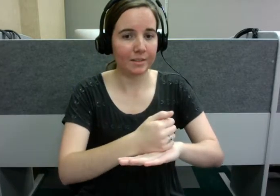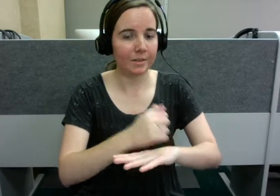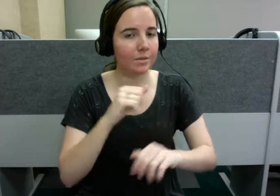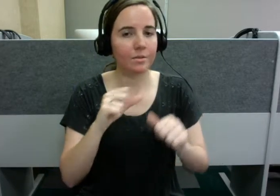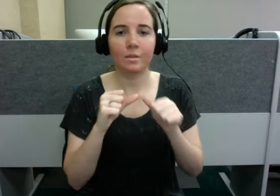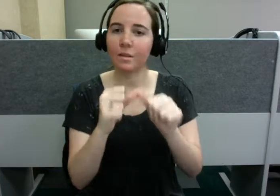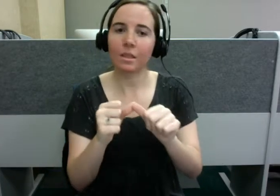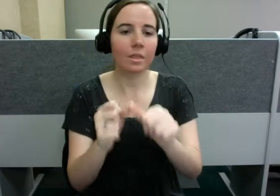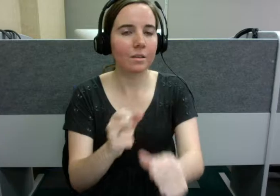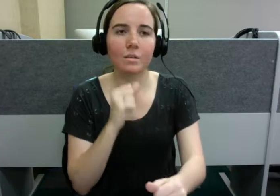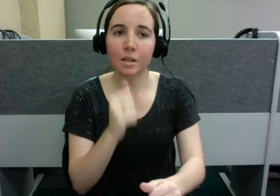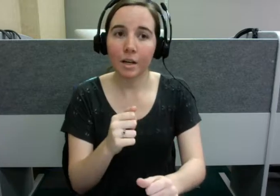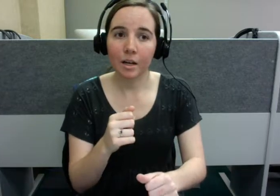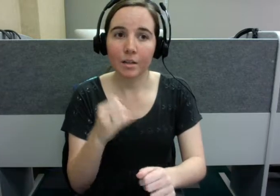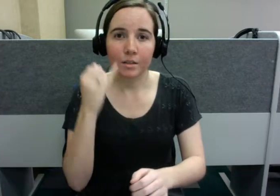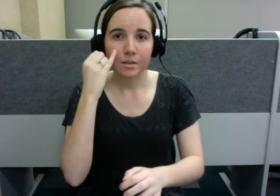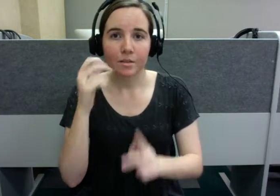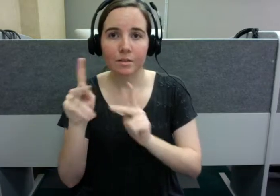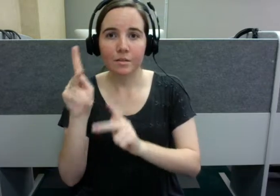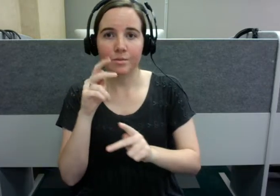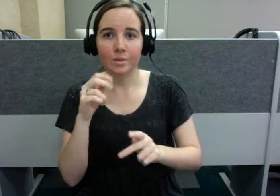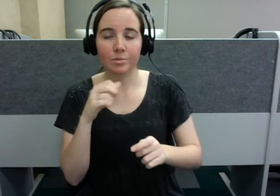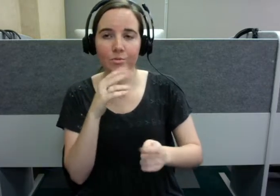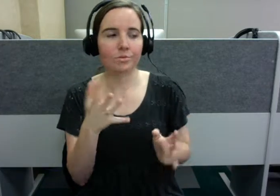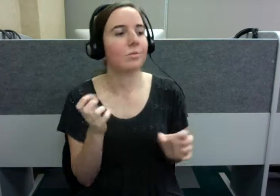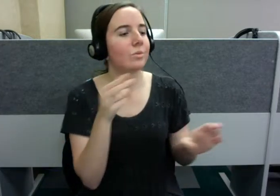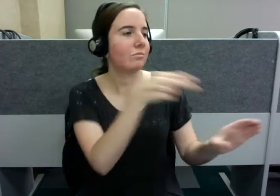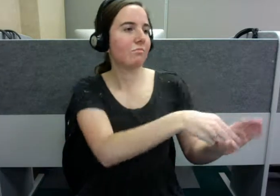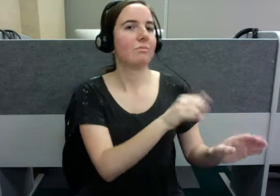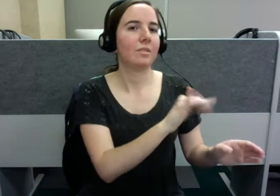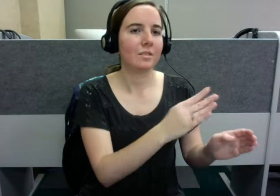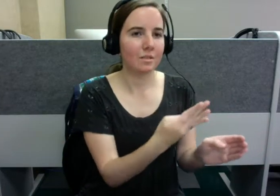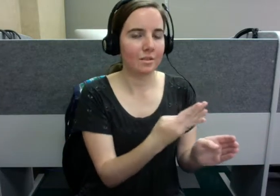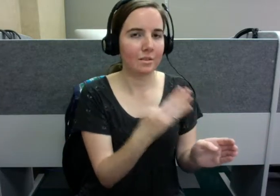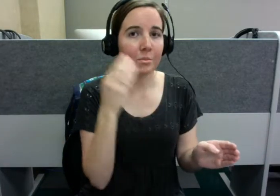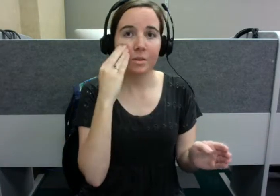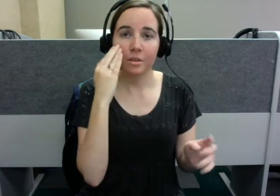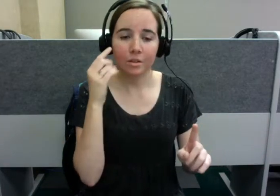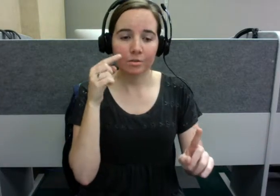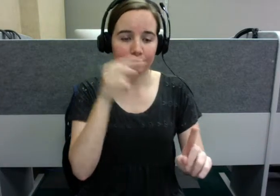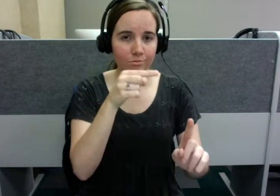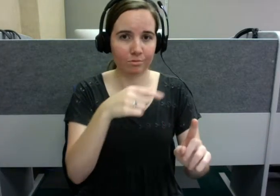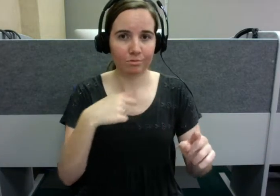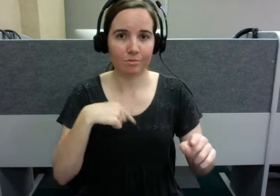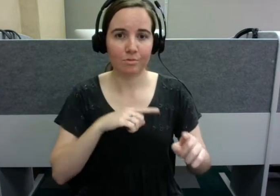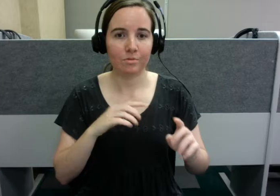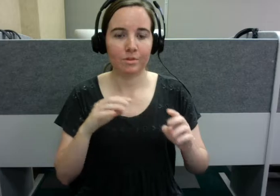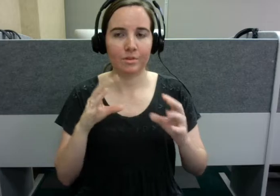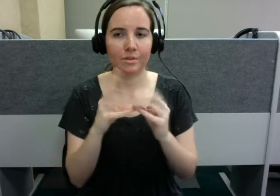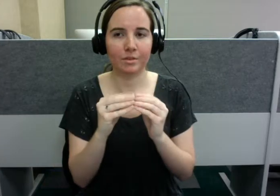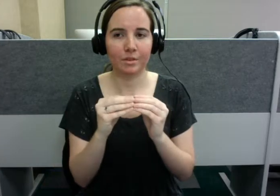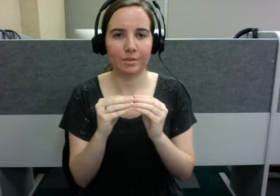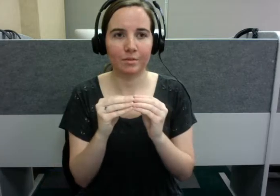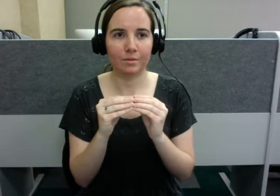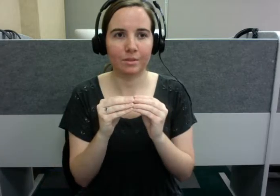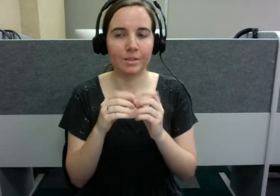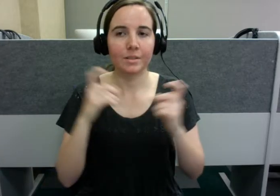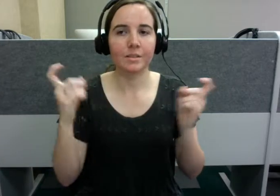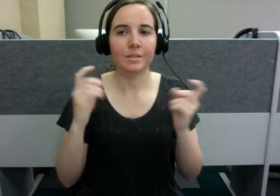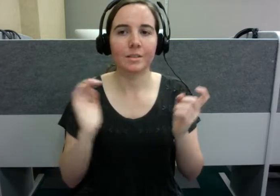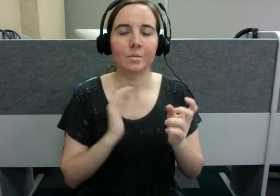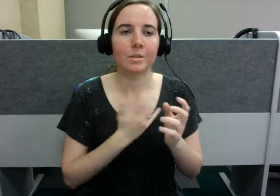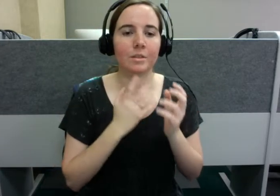want. And I know the point of this conference is to celebrate the things that are near and dear to us. But I also know that clean and